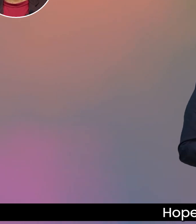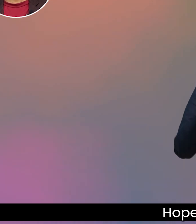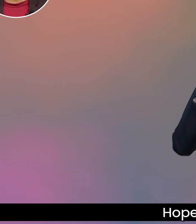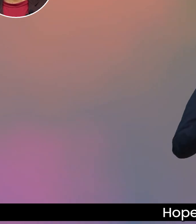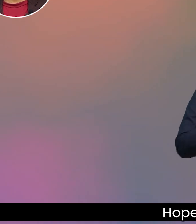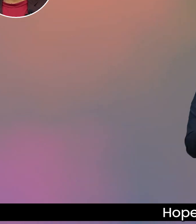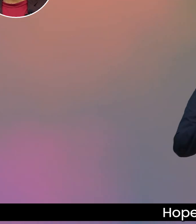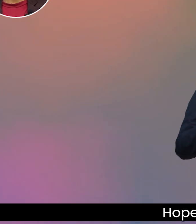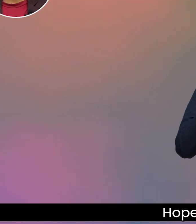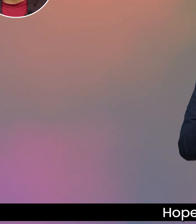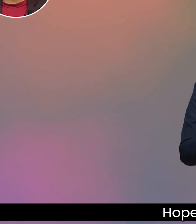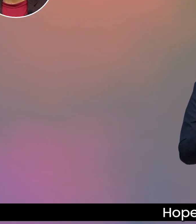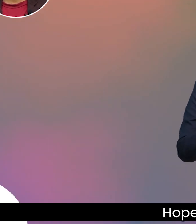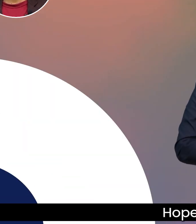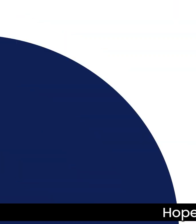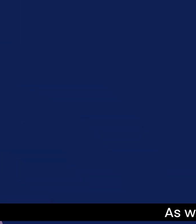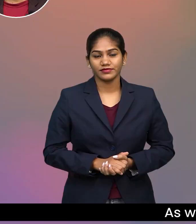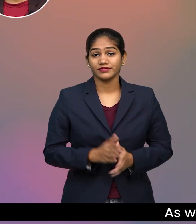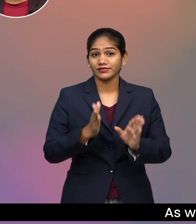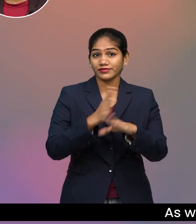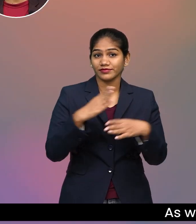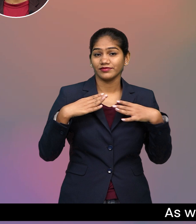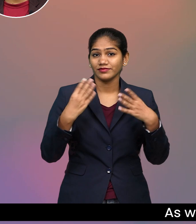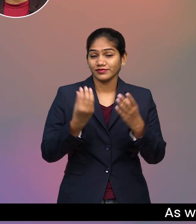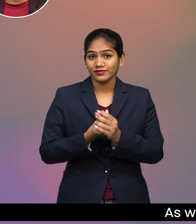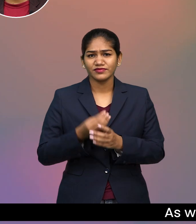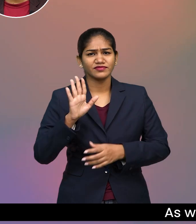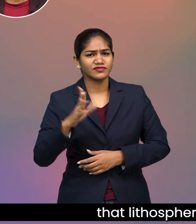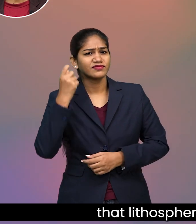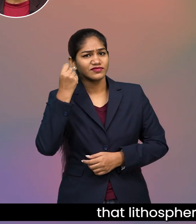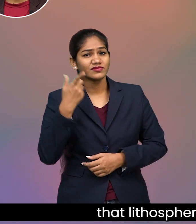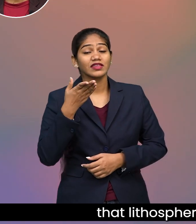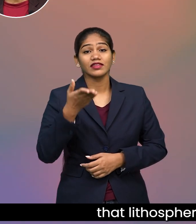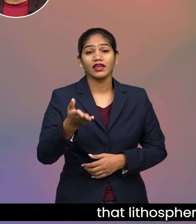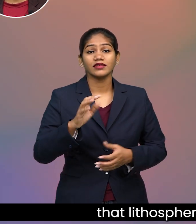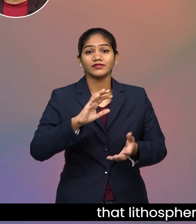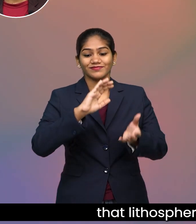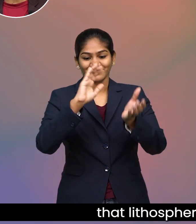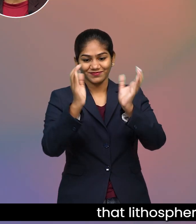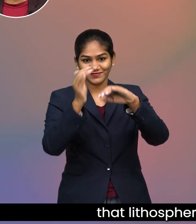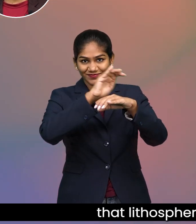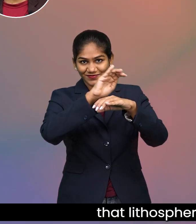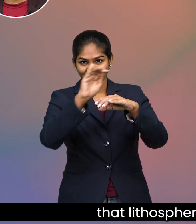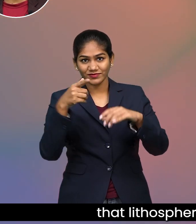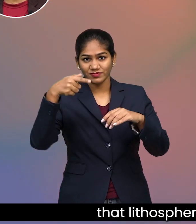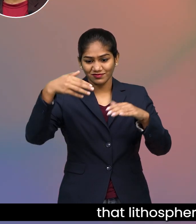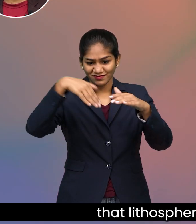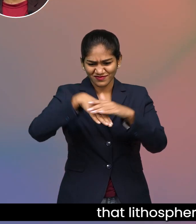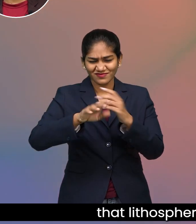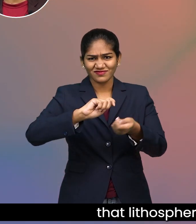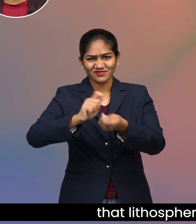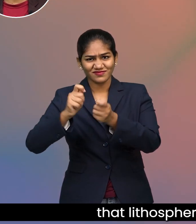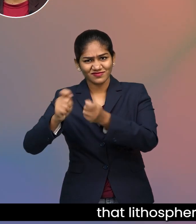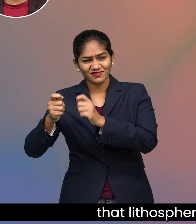Hope you are doing well. As we have understood that lithosphere undergoes